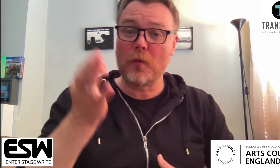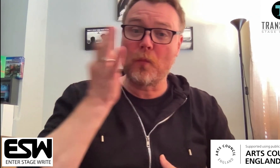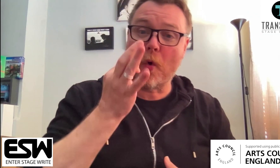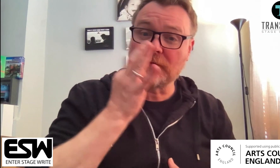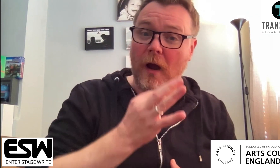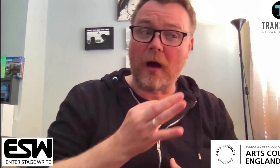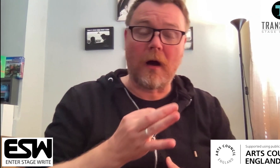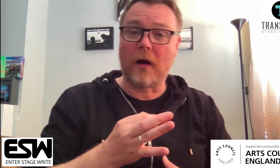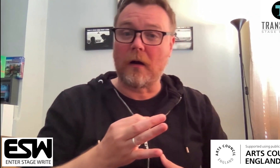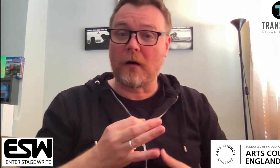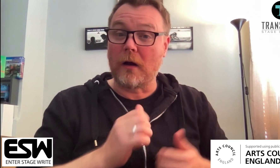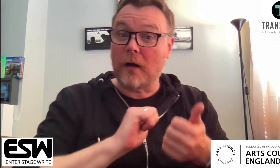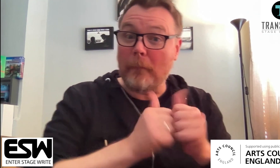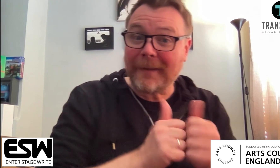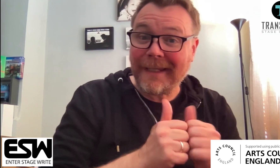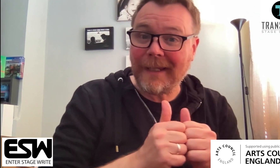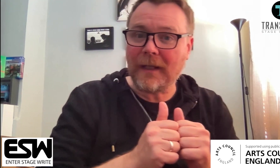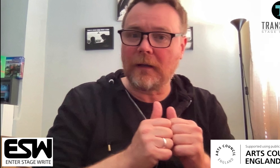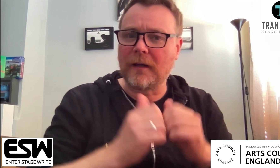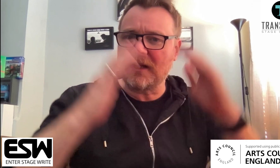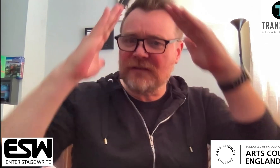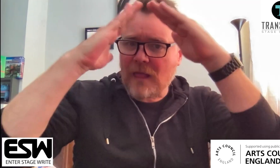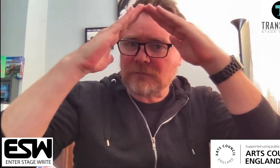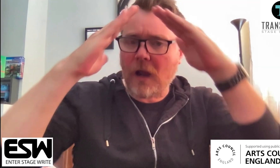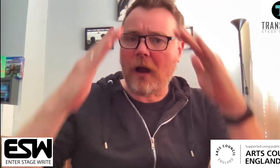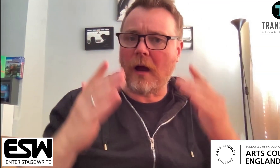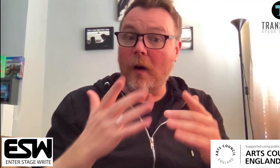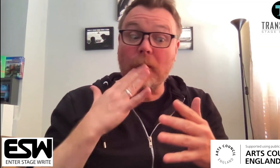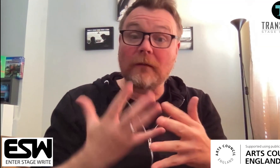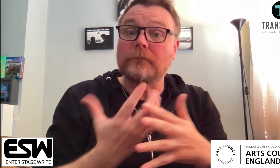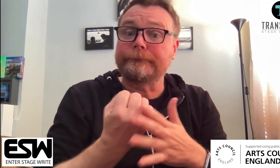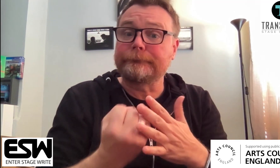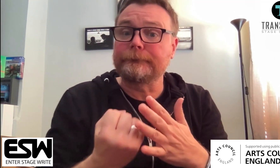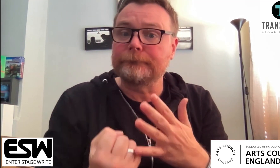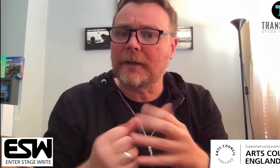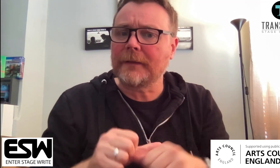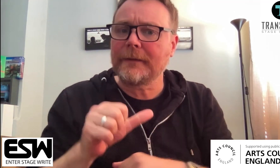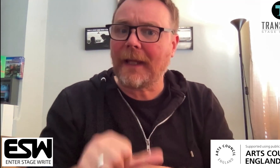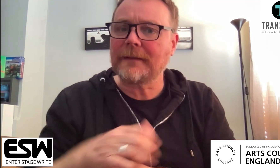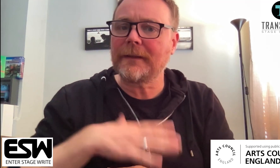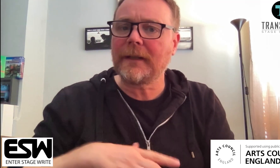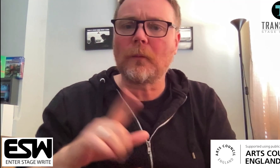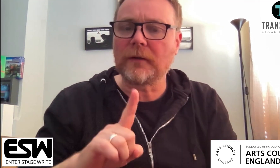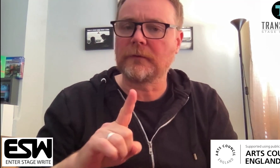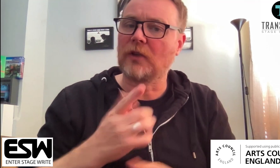water, and then companionship, and then shelter, and then when they've achieved all those things, the next thing they need is